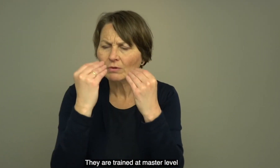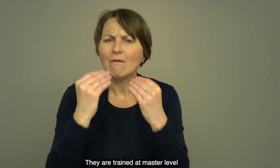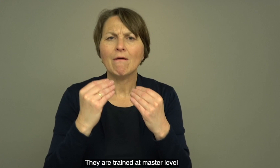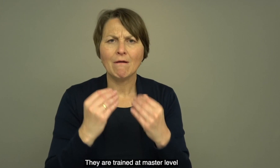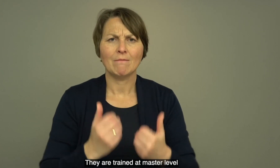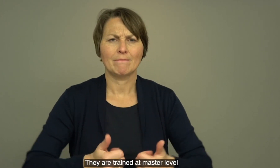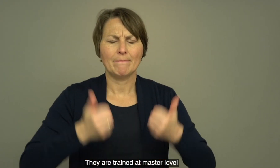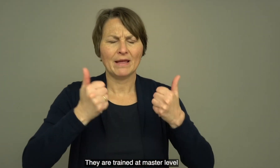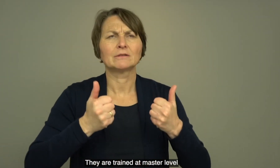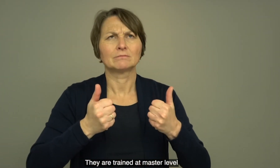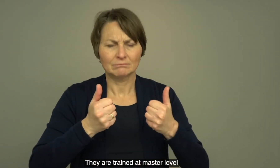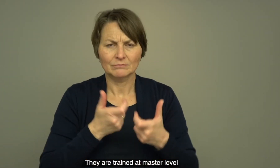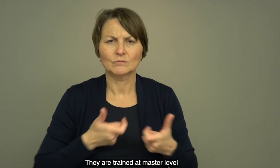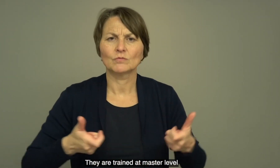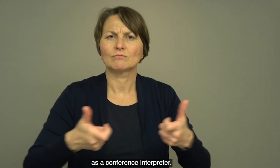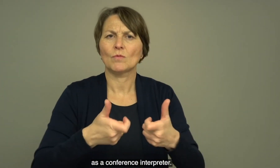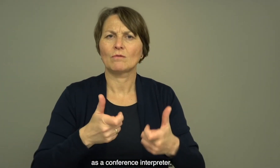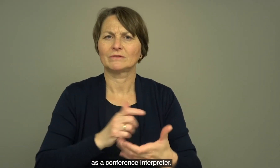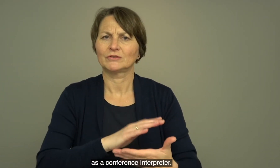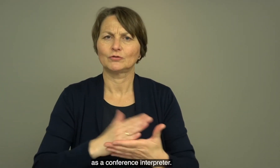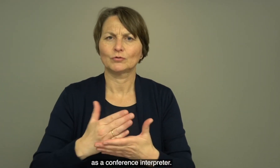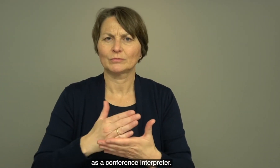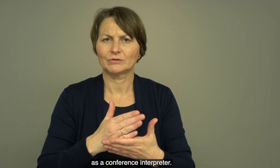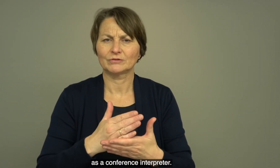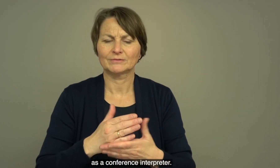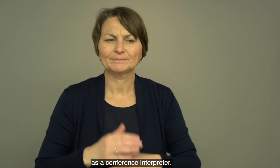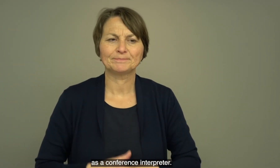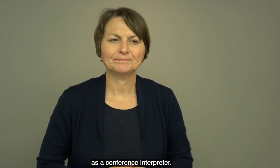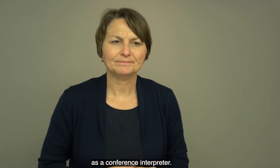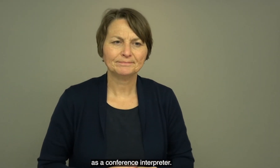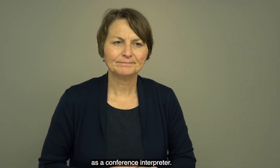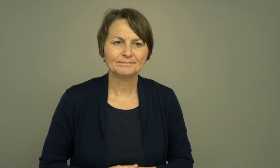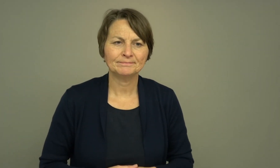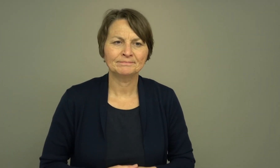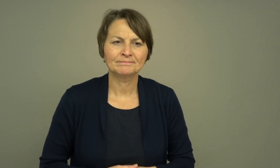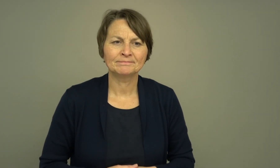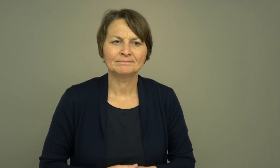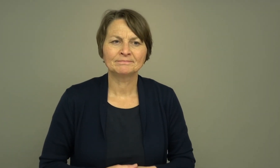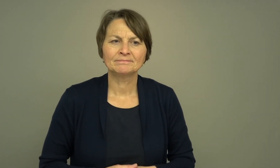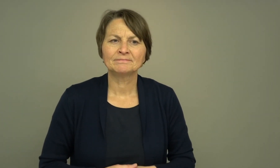at master level as a conference interpreter.